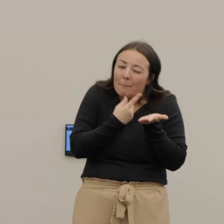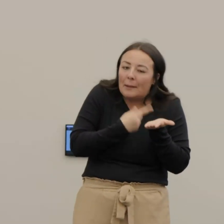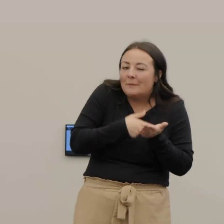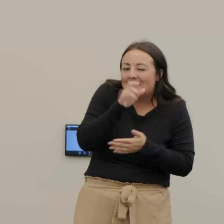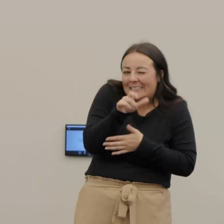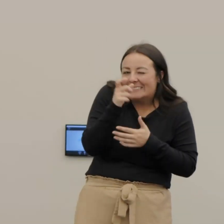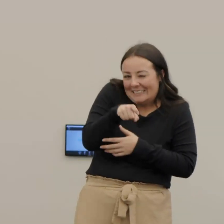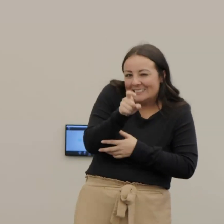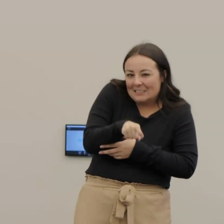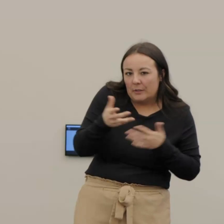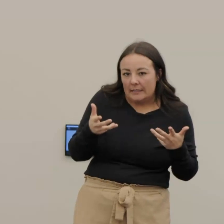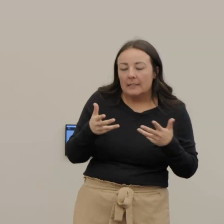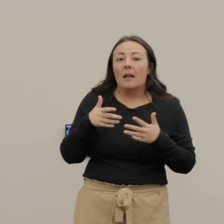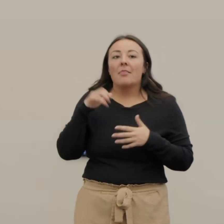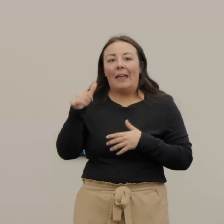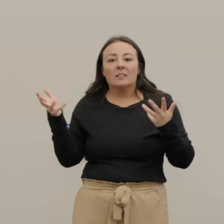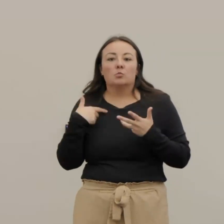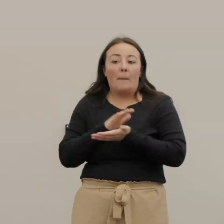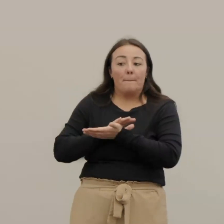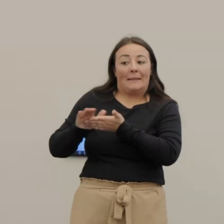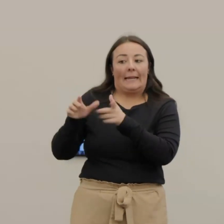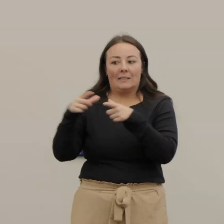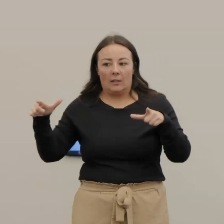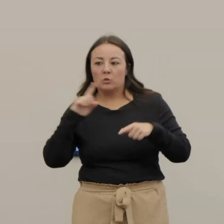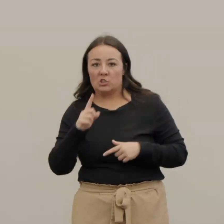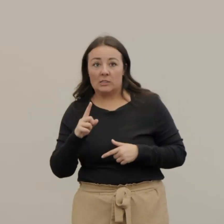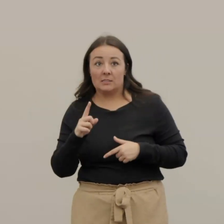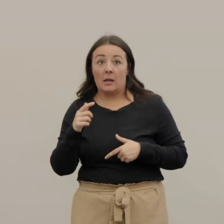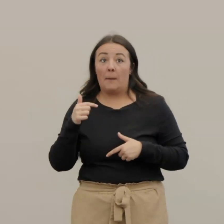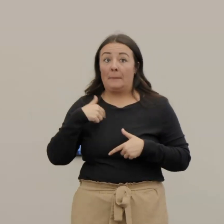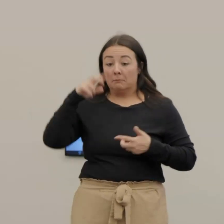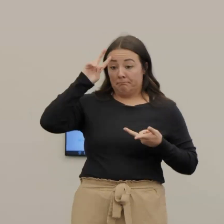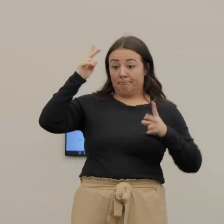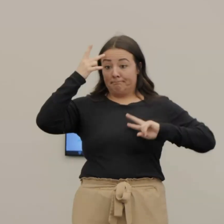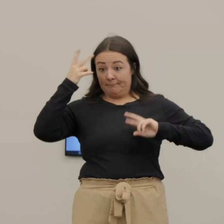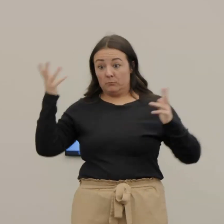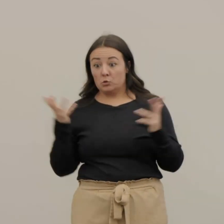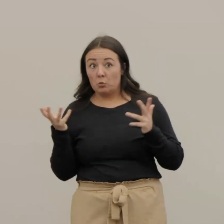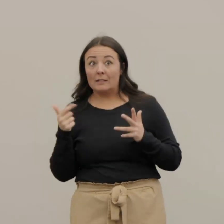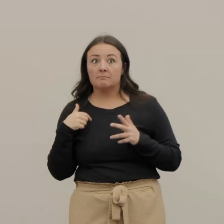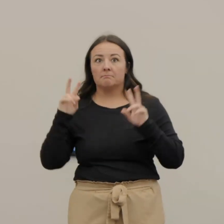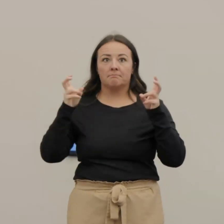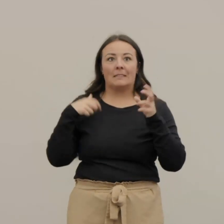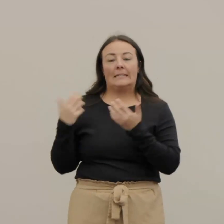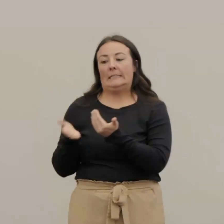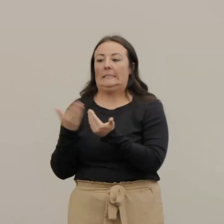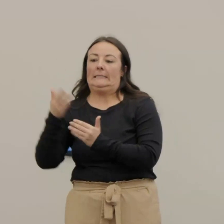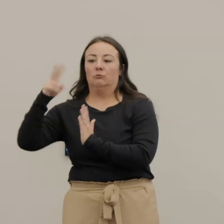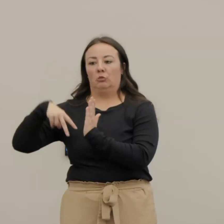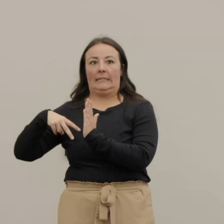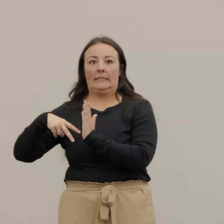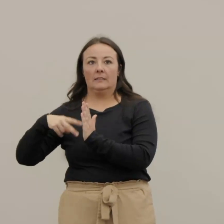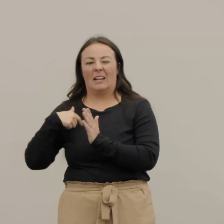That's what plain language is. What I had confused it with is easy read, which I'll show you in just